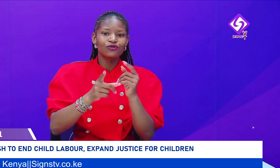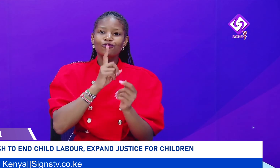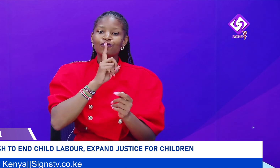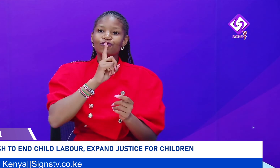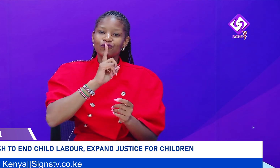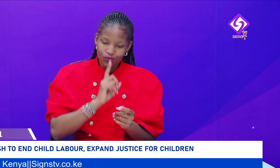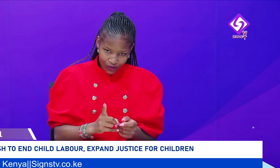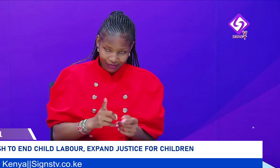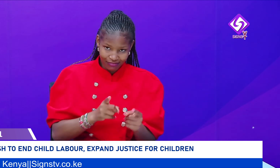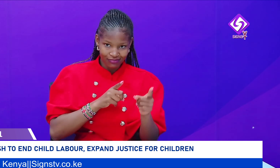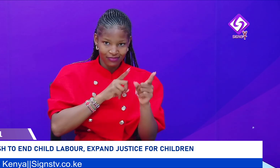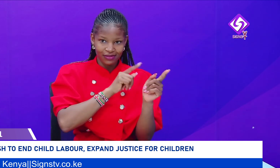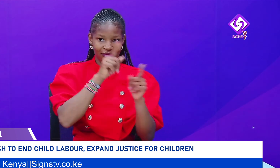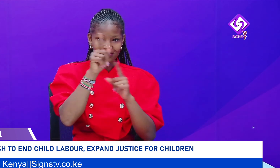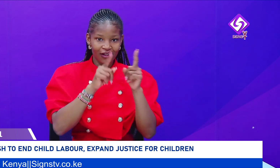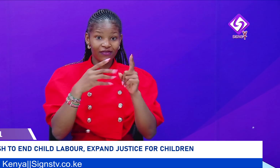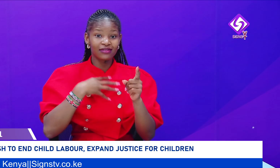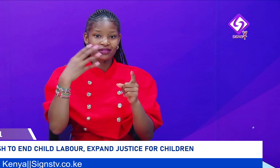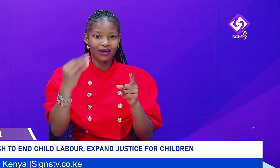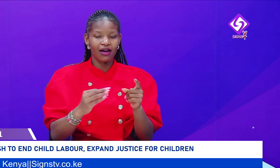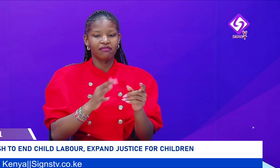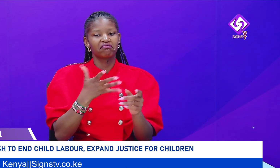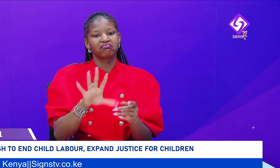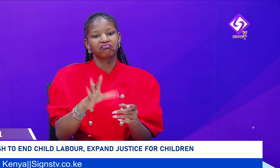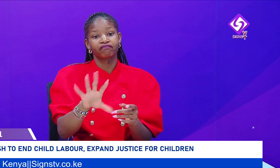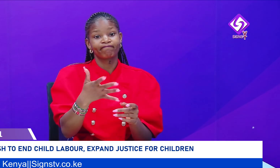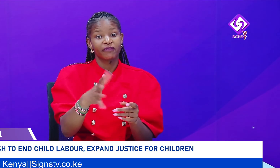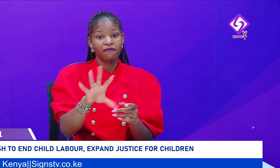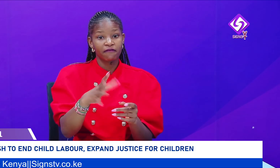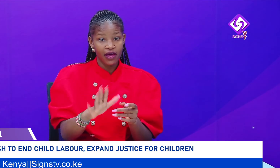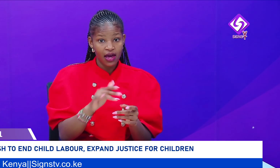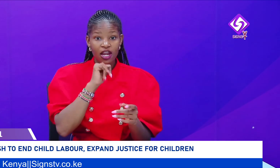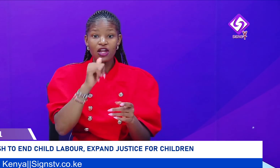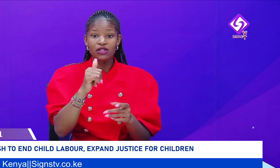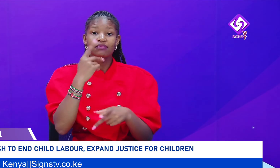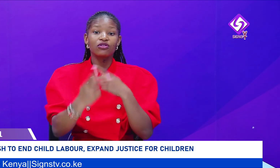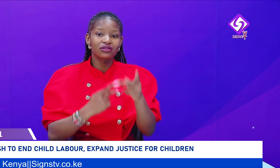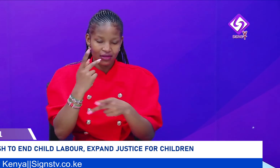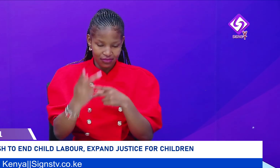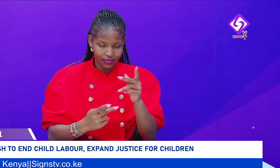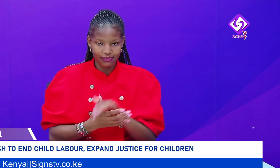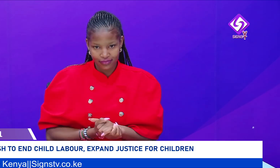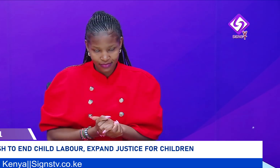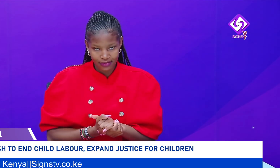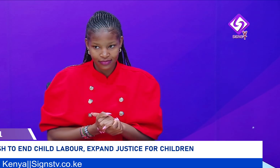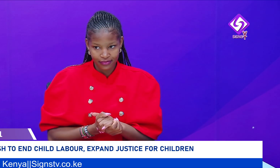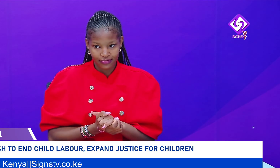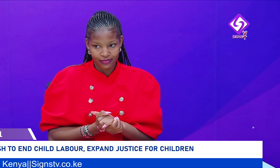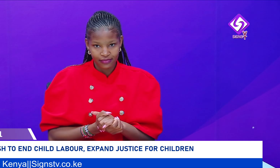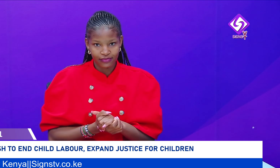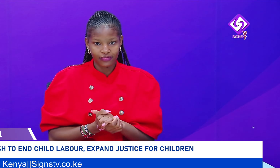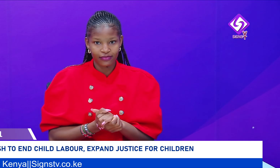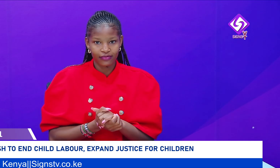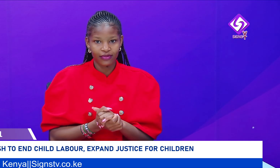IPOA, will jointly monitor the upcoming police recruitment to ensure the process is transparent